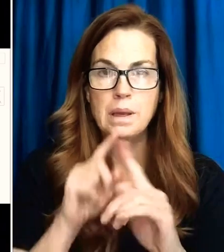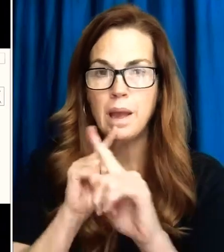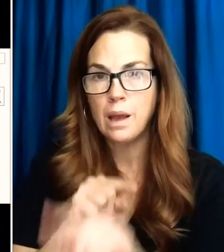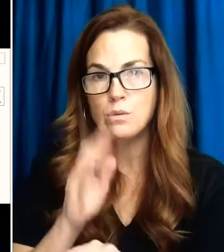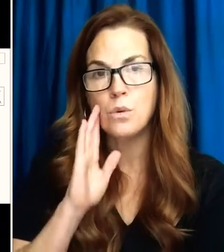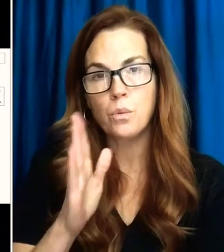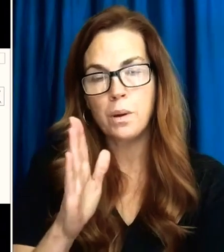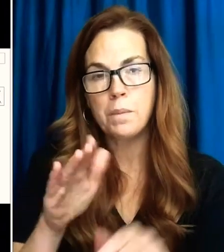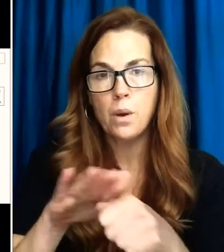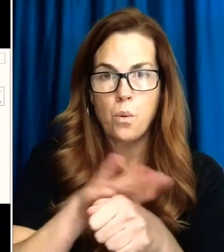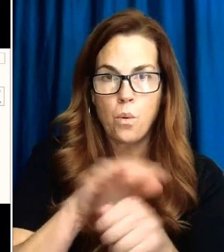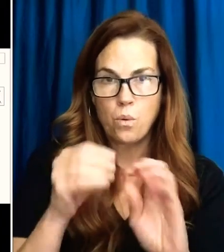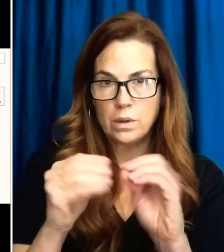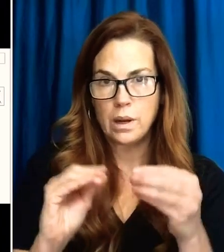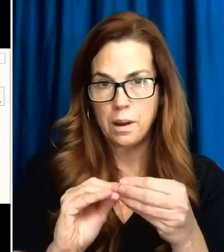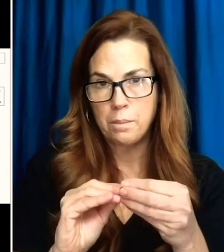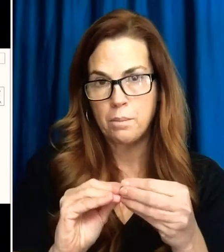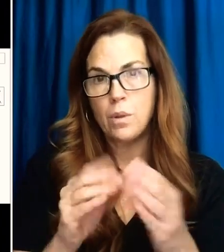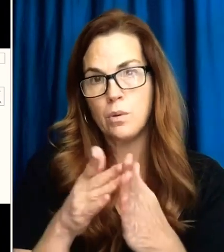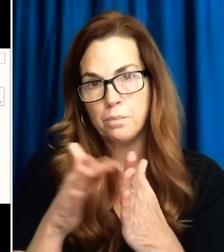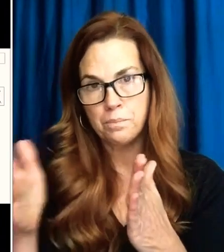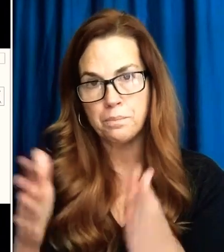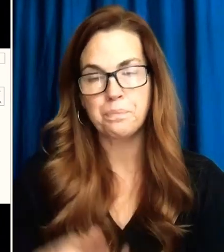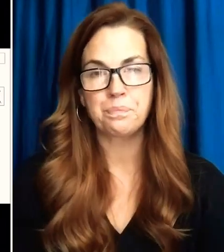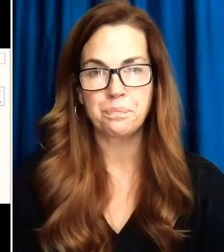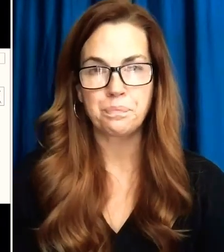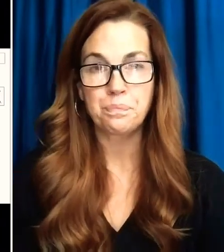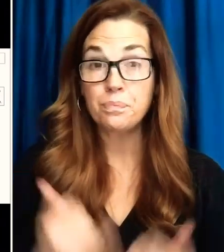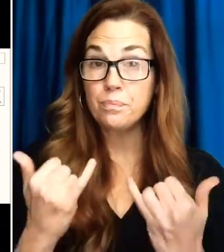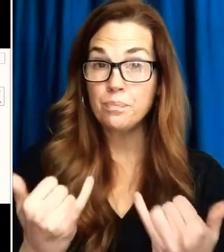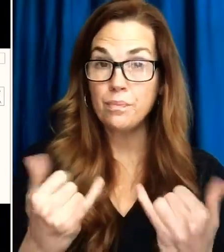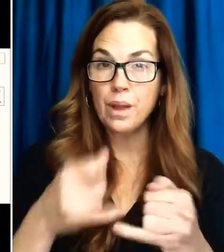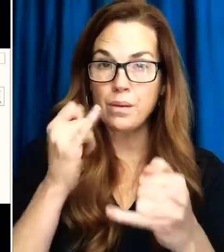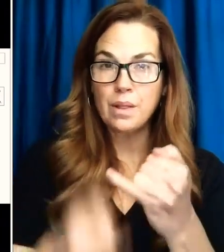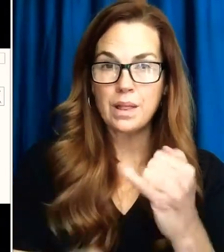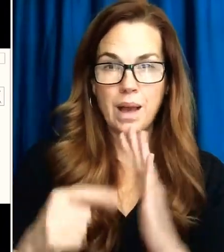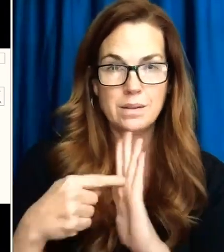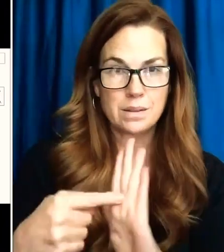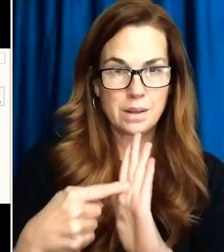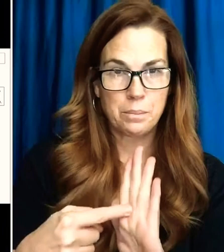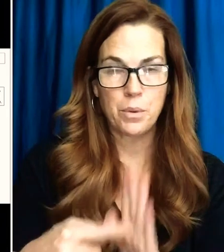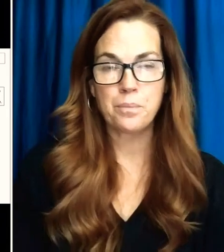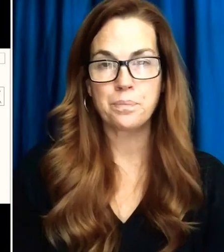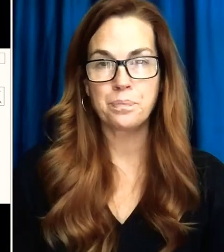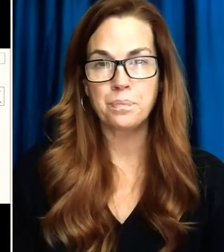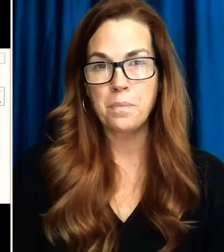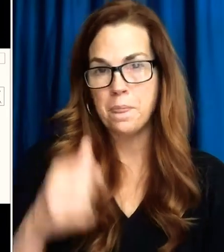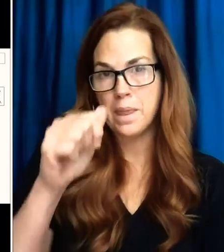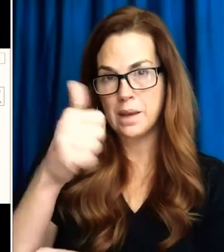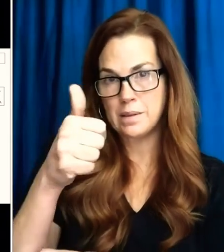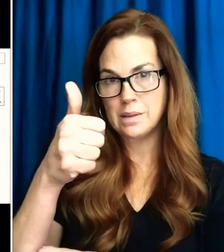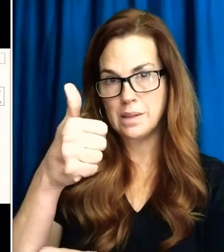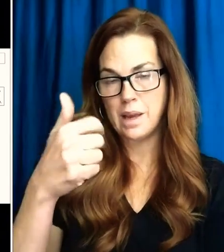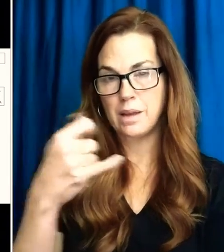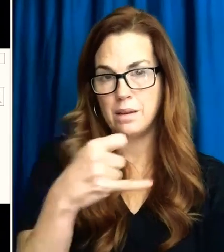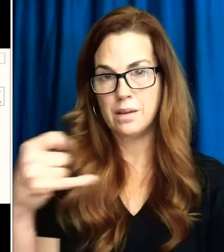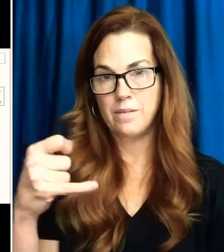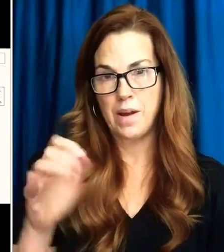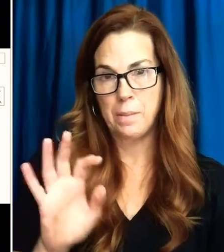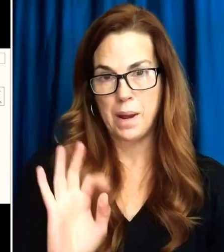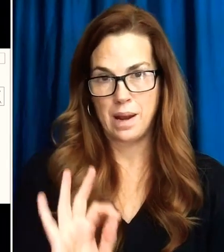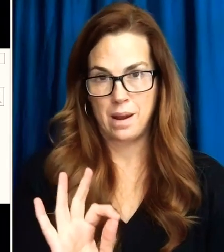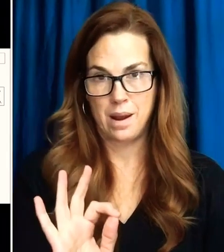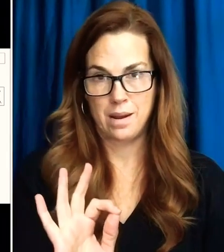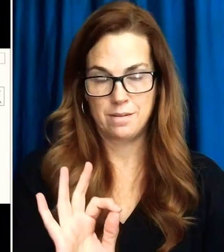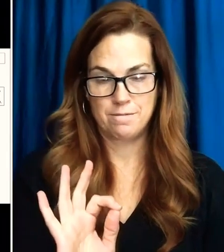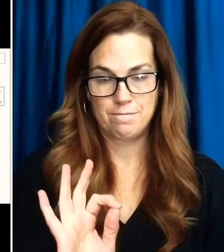Okay, so let's look at the last one. The last one, I have 10 divided by 9. So remember, 10 goes inside